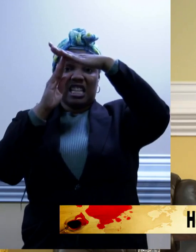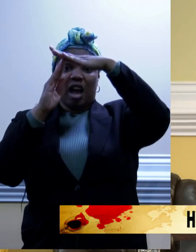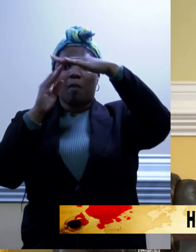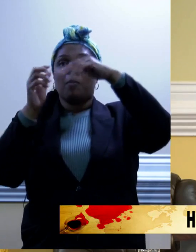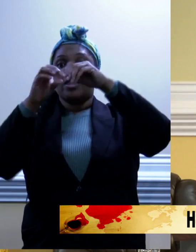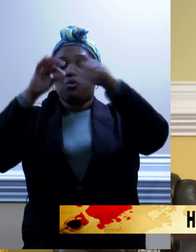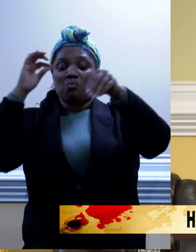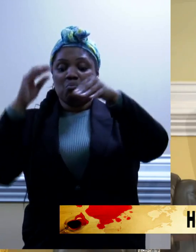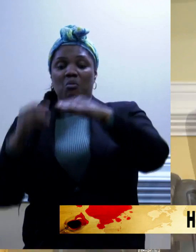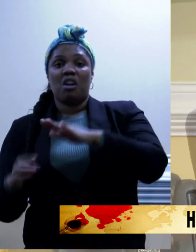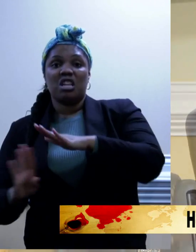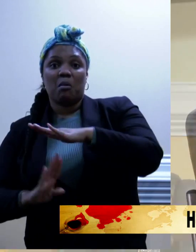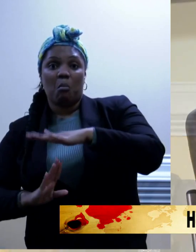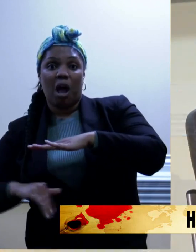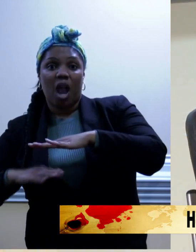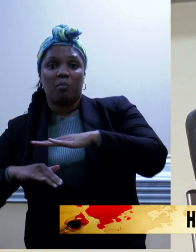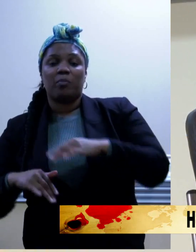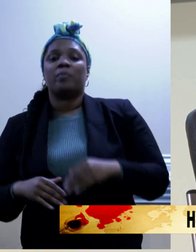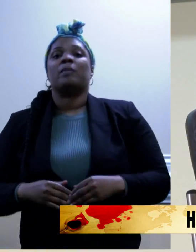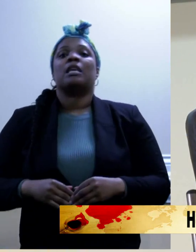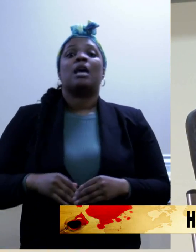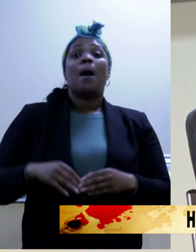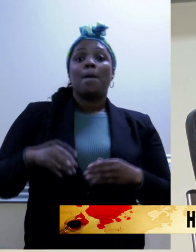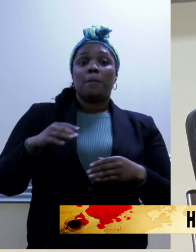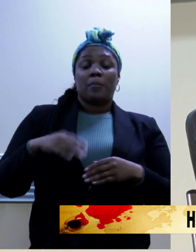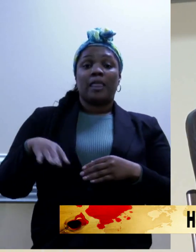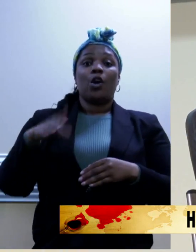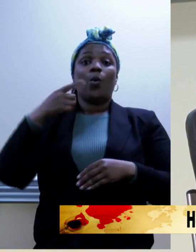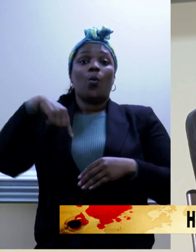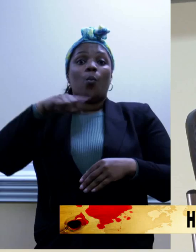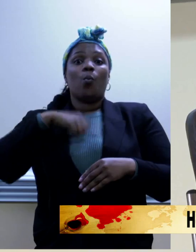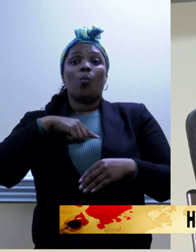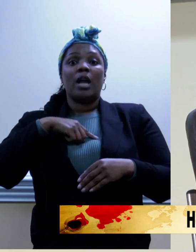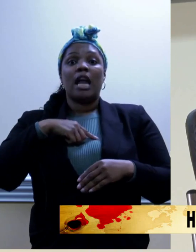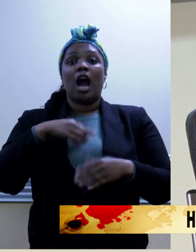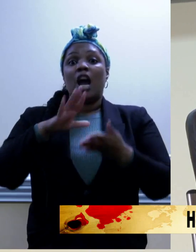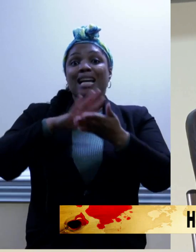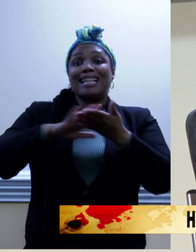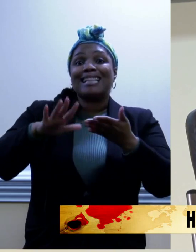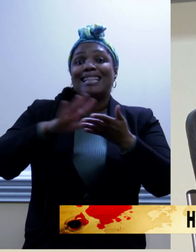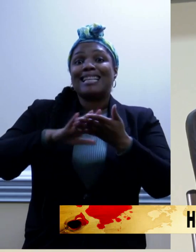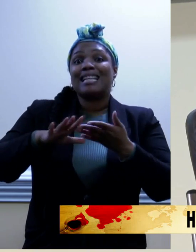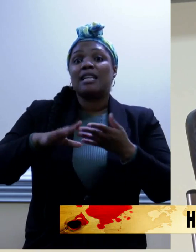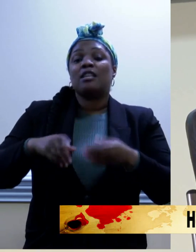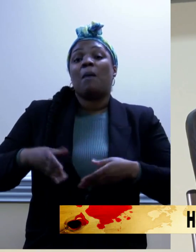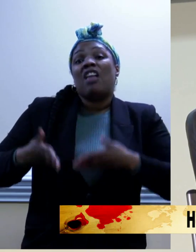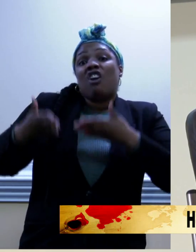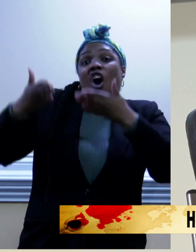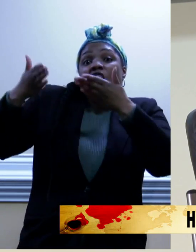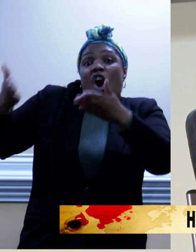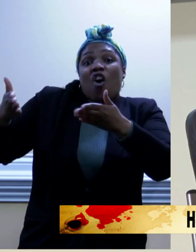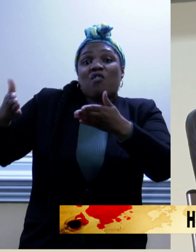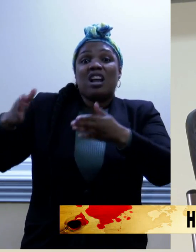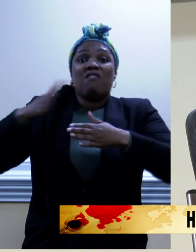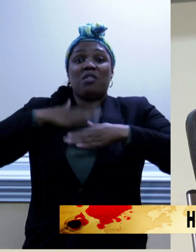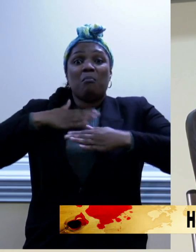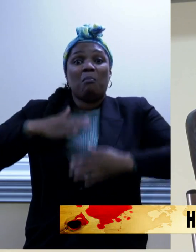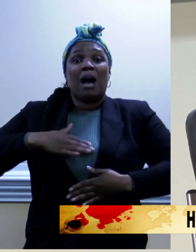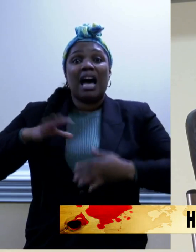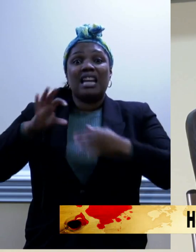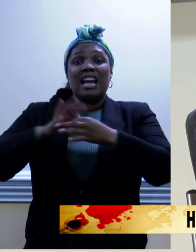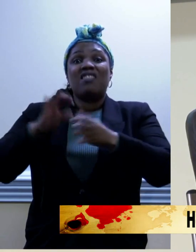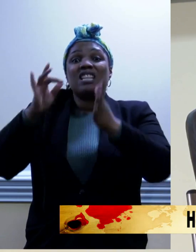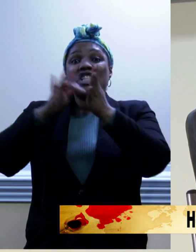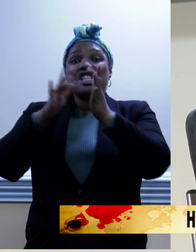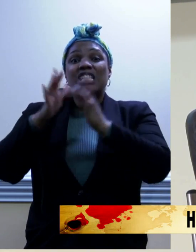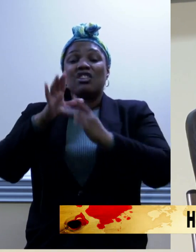eye. Go ahead and read. Verse 10. By the which will we are sanctified through the offering of the body of Jesus Christ once